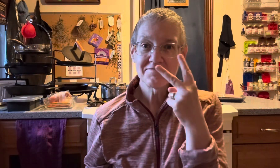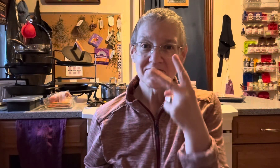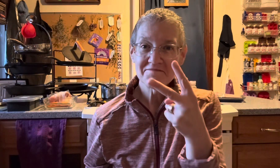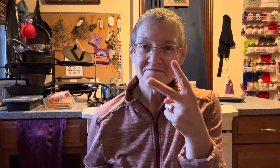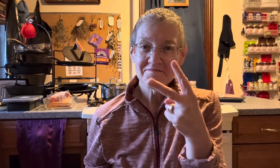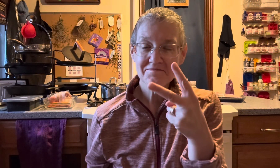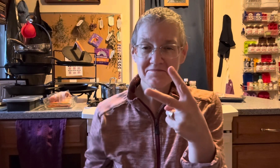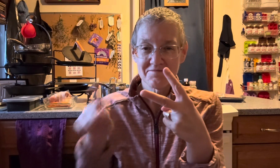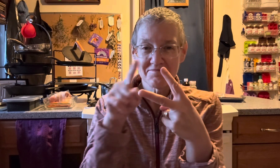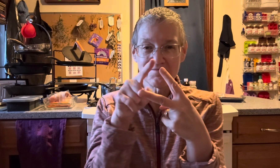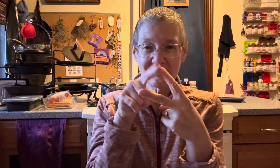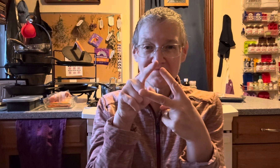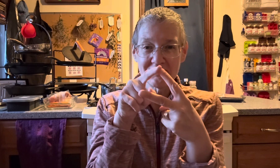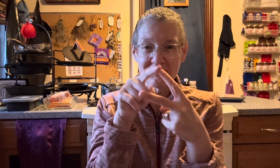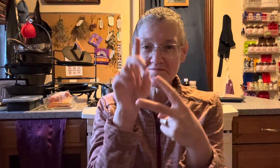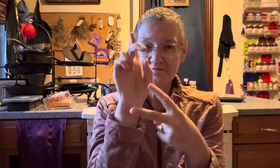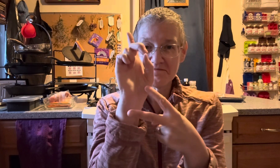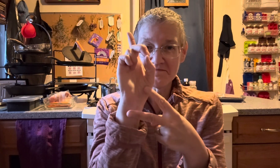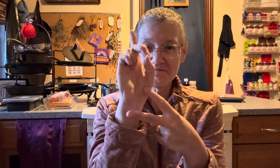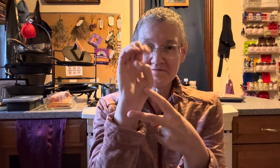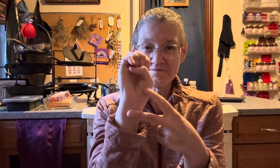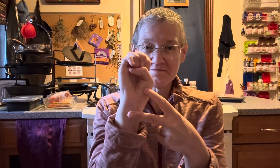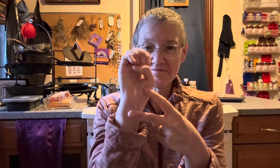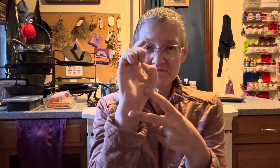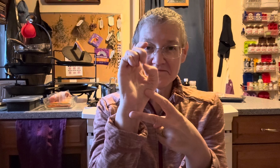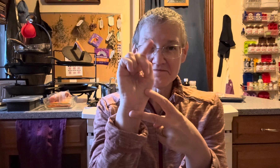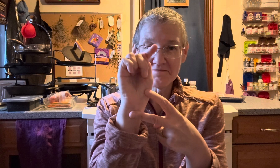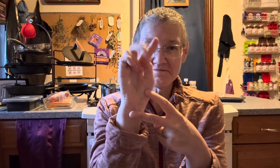I found 2 sugars, dextrose